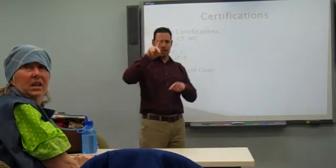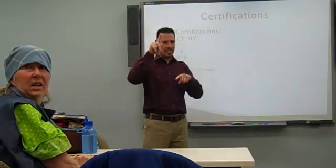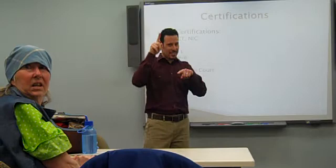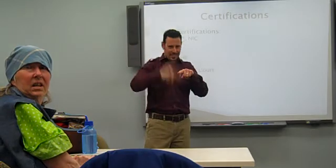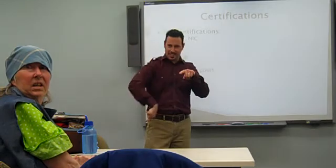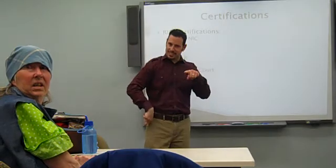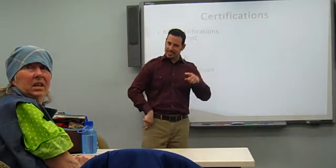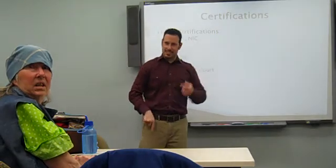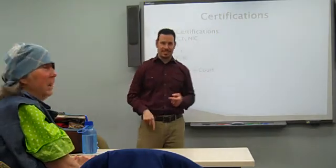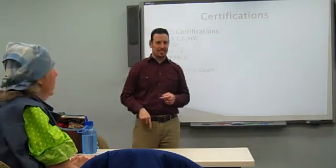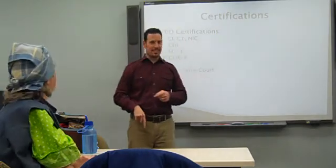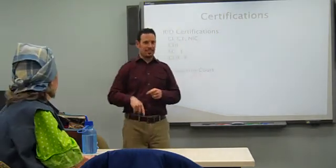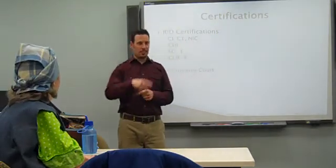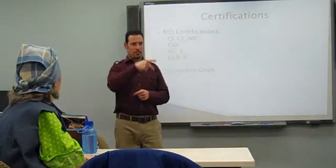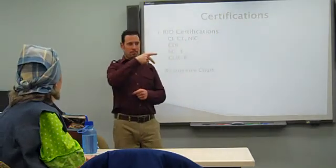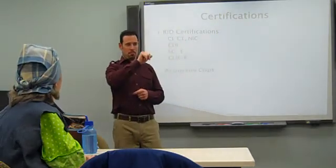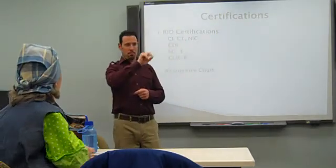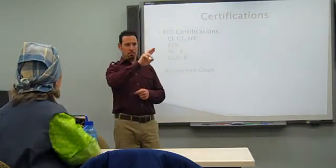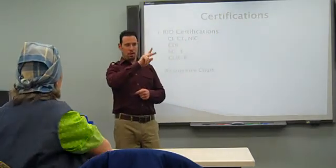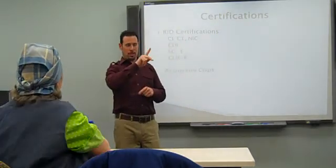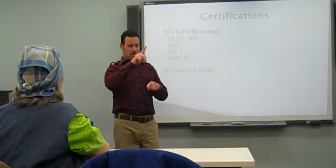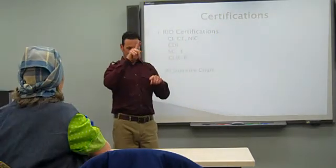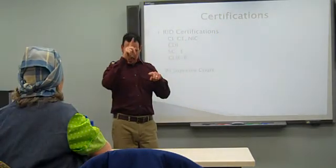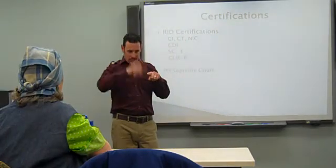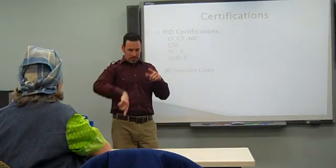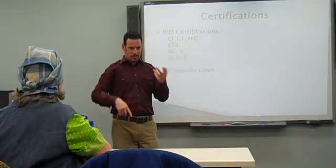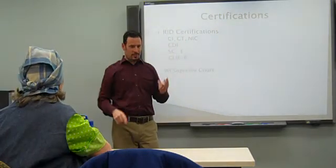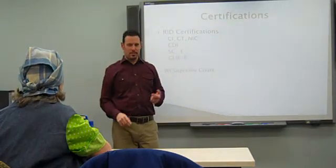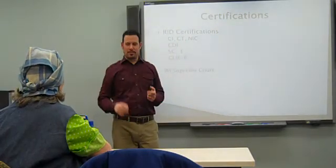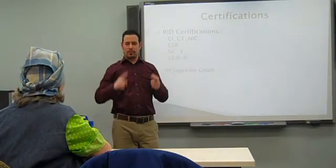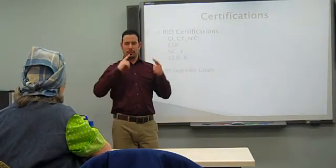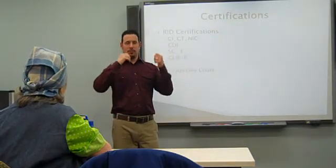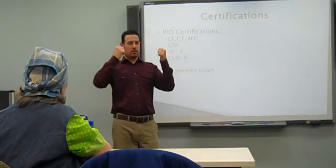Park? They can't Go to a park? They can't go to a park.